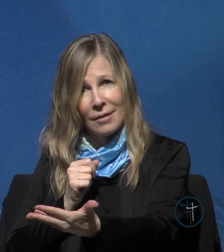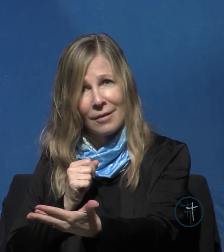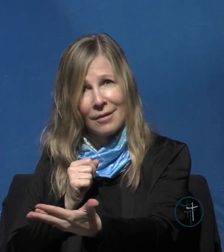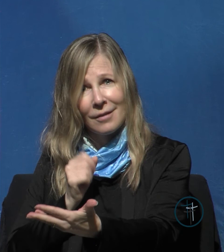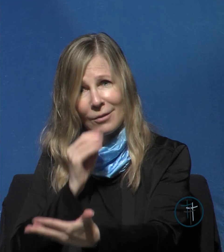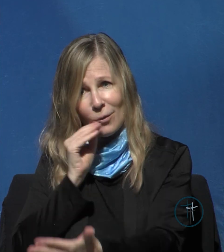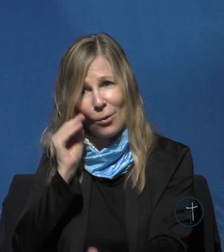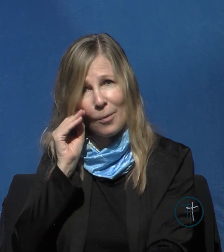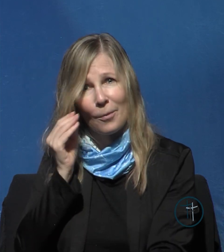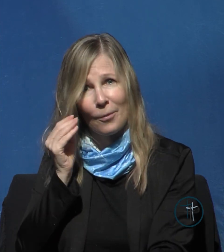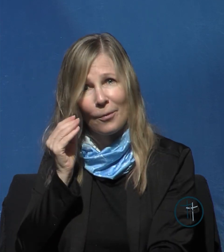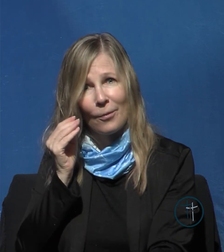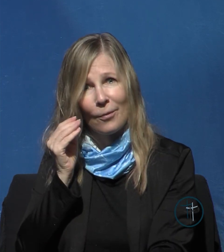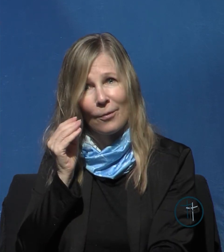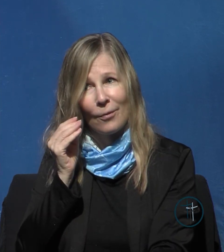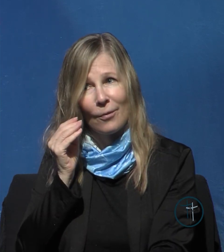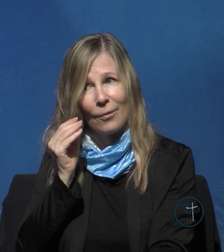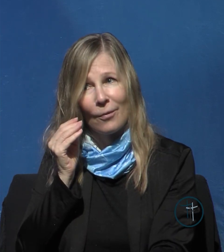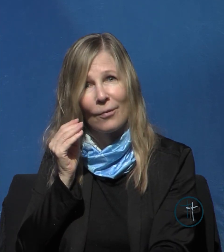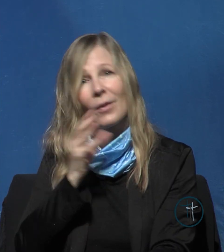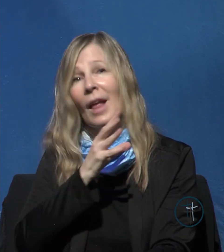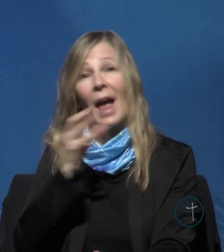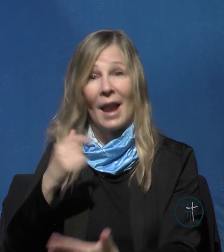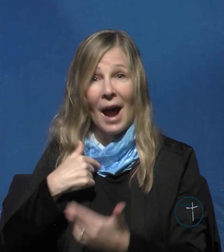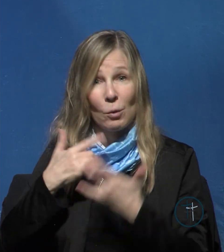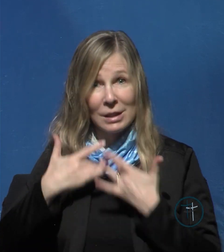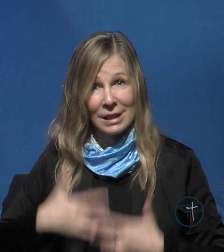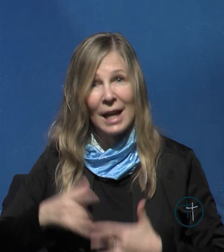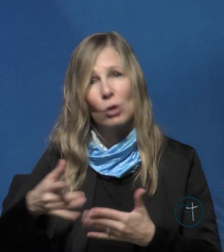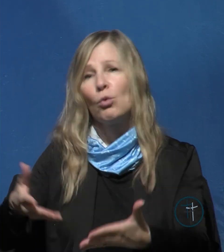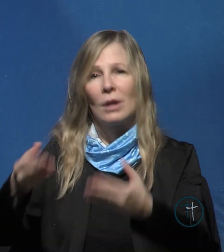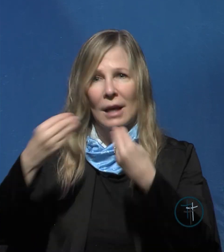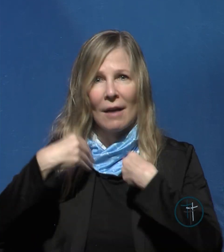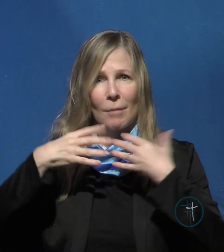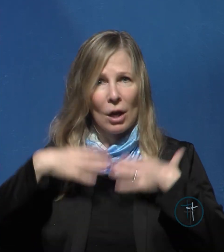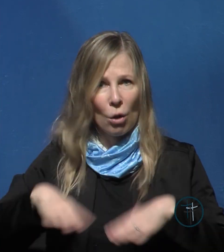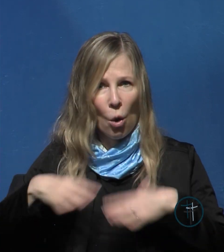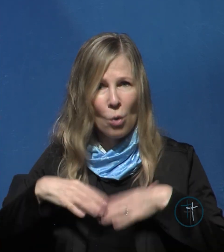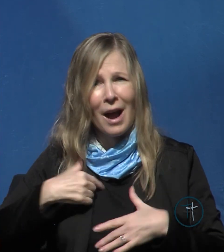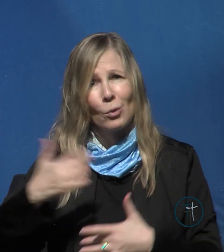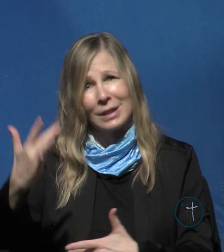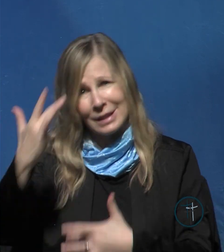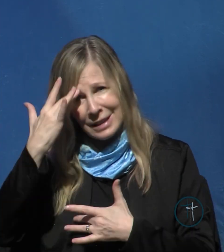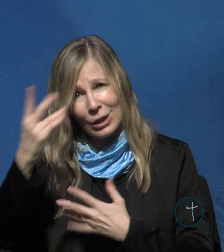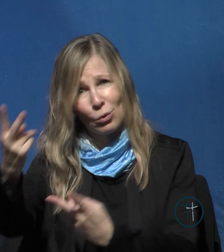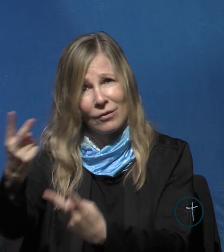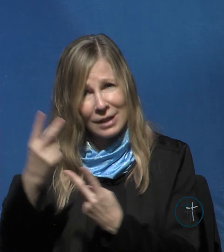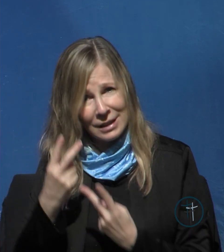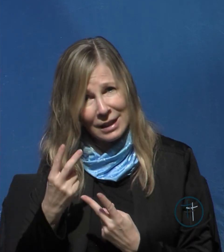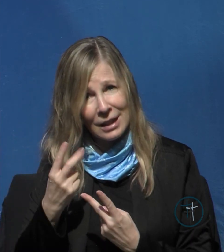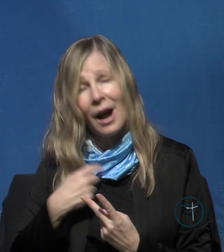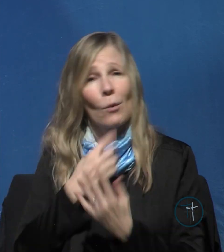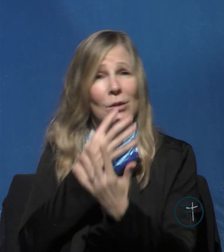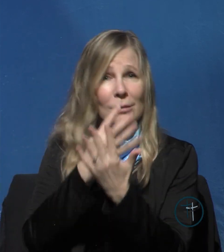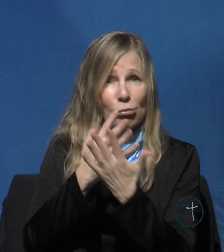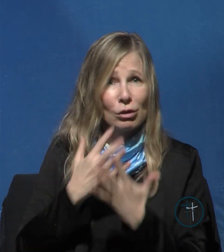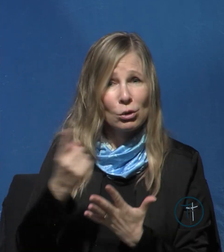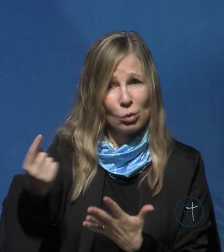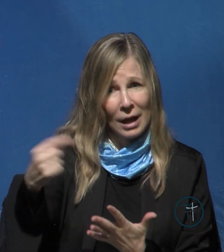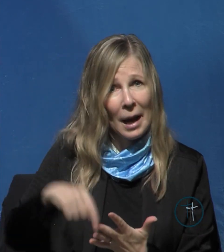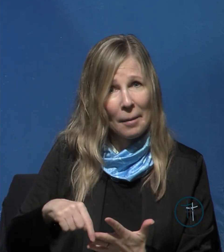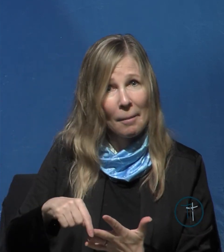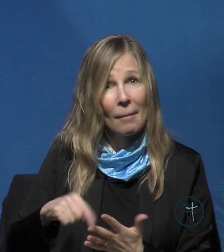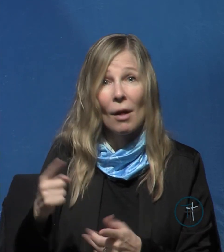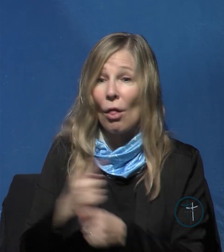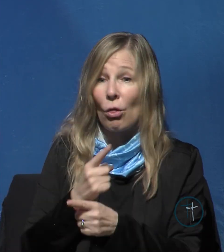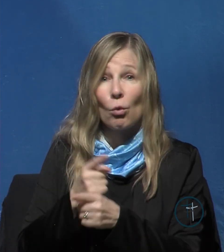and you invited me in. Naked, and you clothed me. I was sick, and you visited me. I was in prison, and you came to me. Then the righteous will